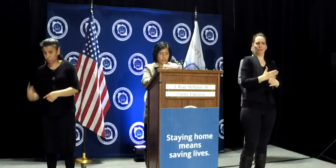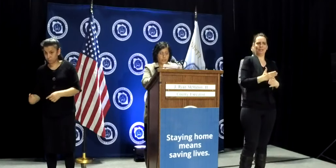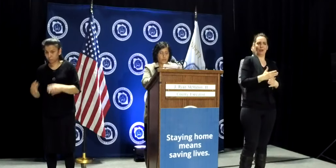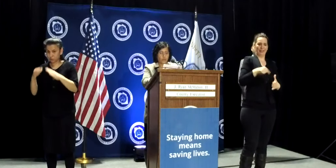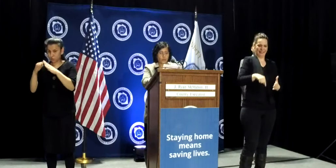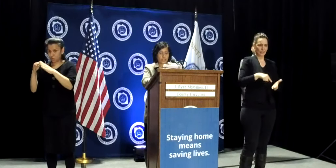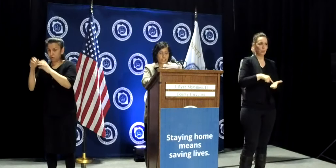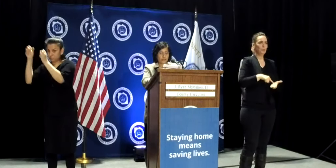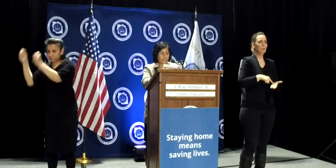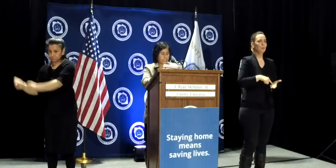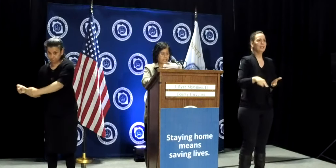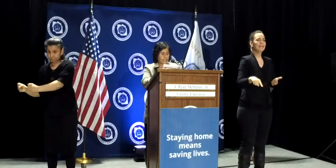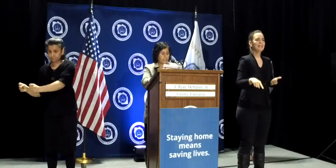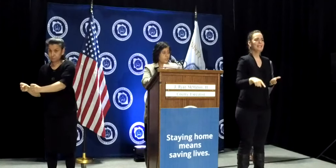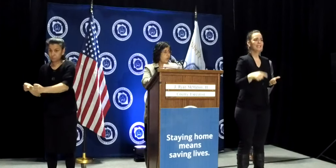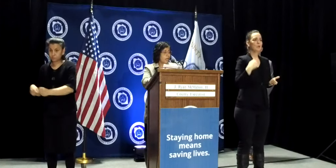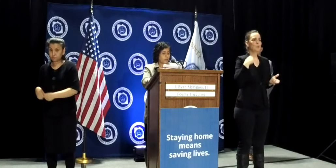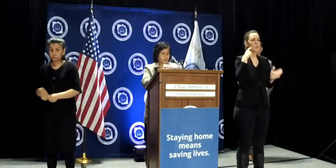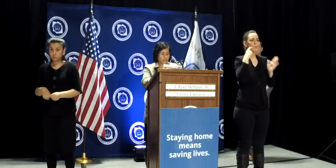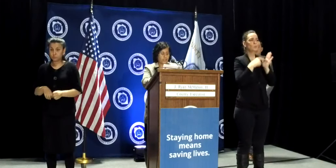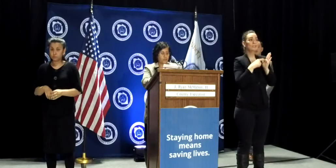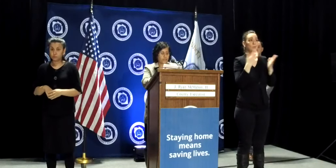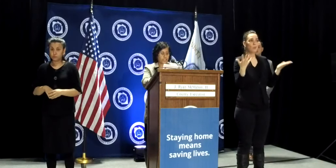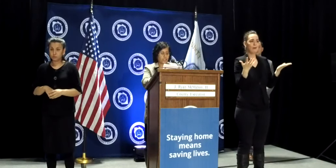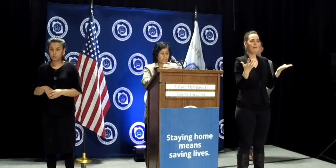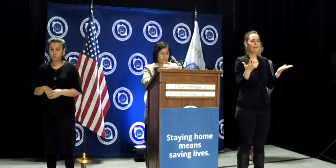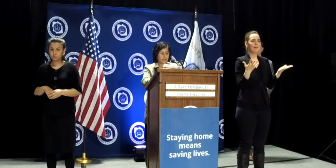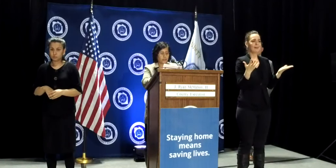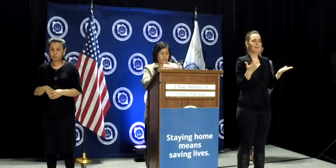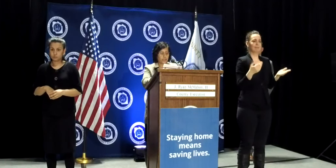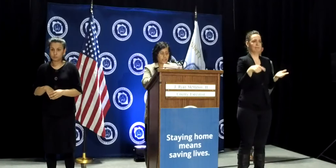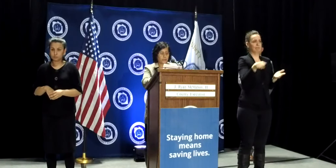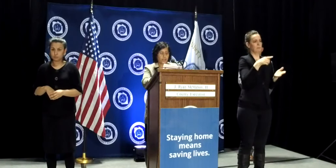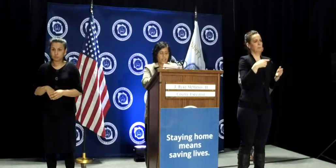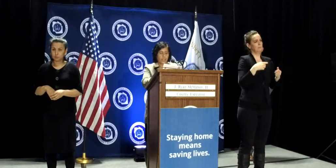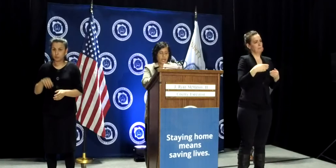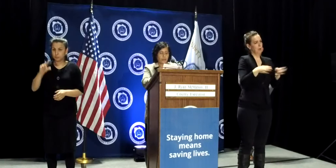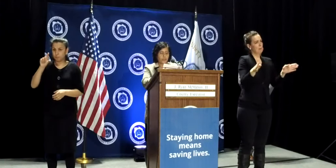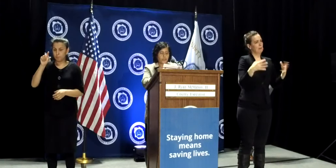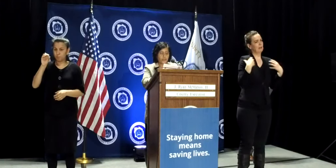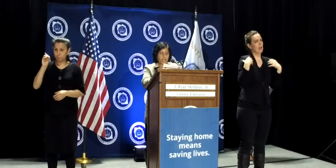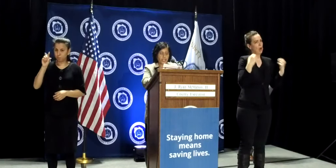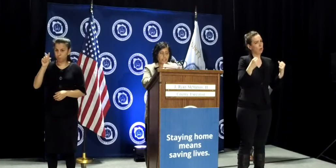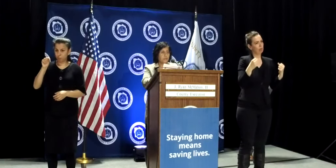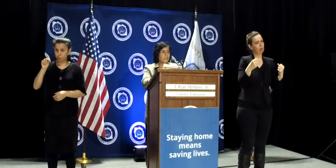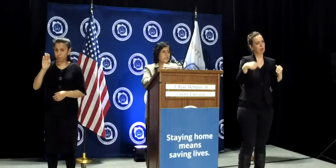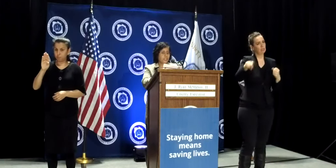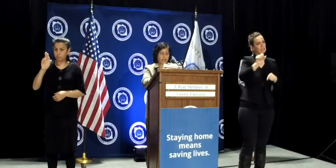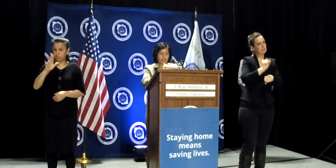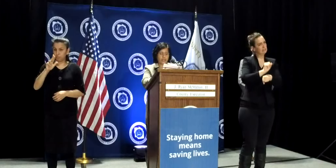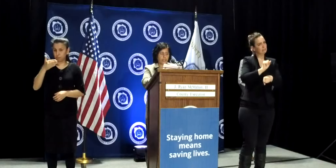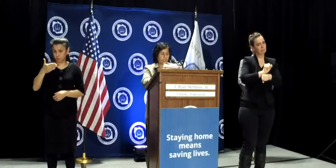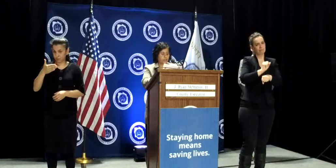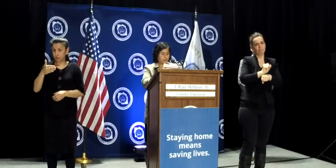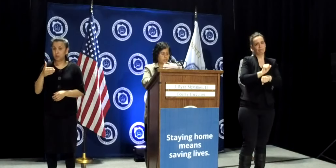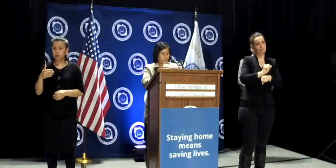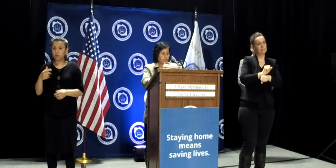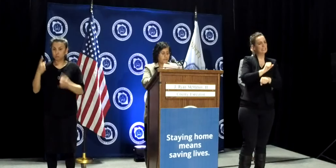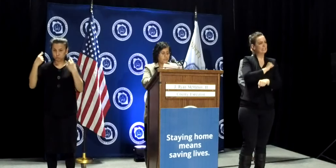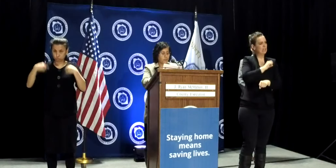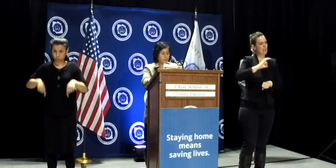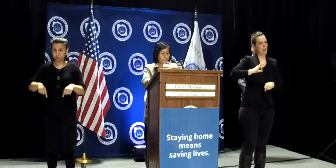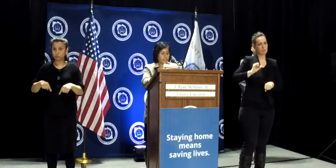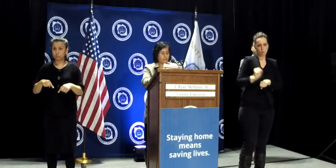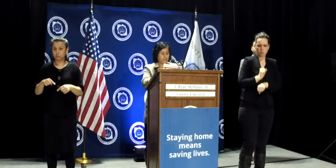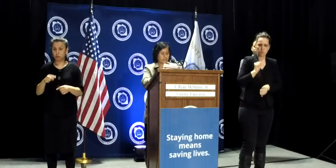you who are working every day, long hours, to protect health of our community. I want to thank them because they are unsung heroes